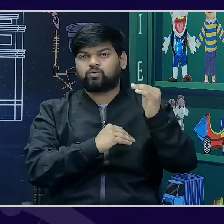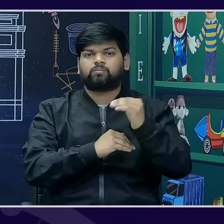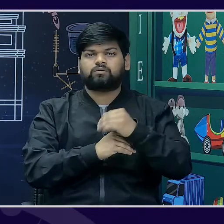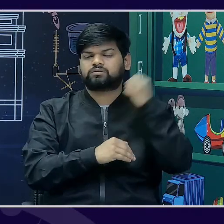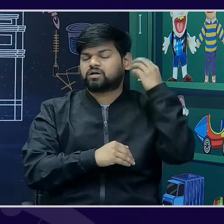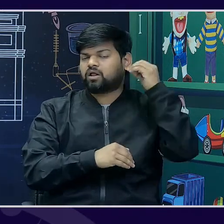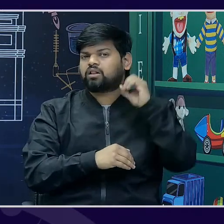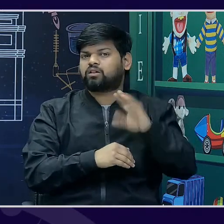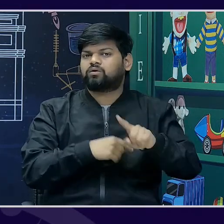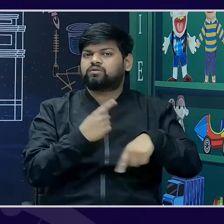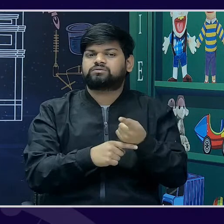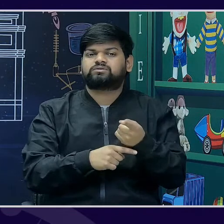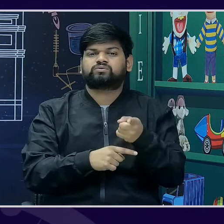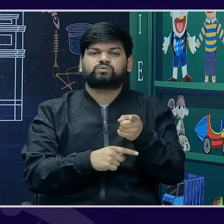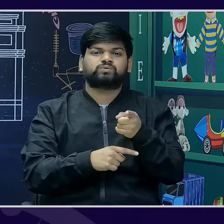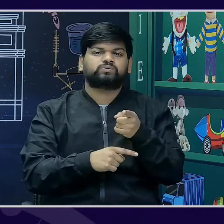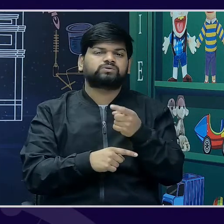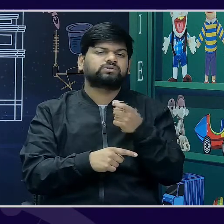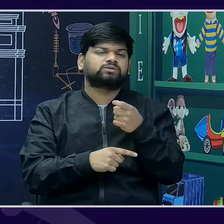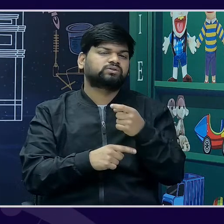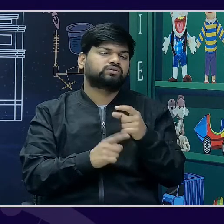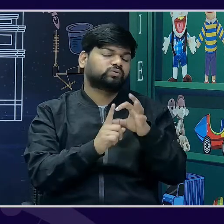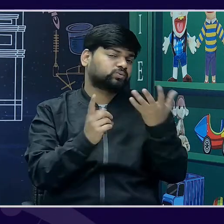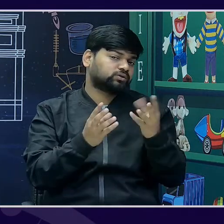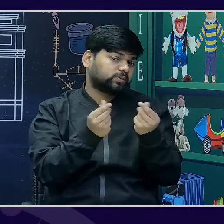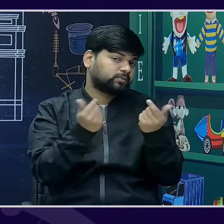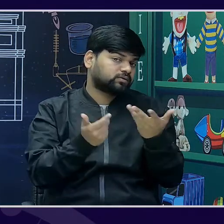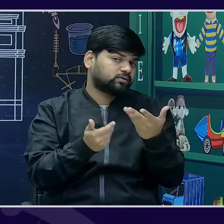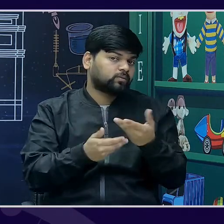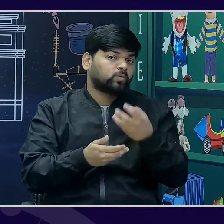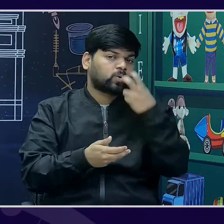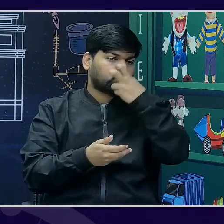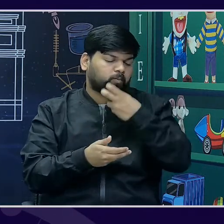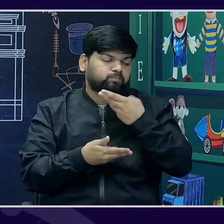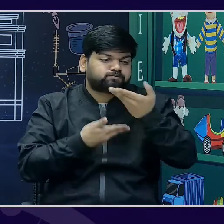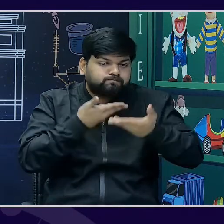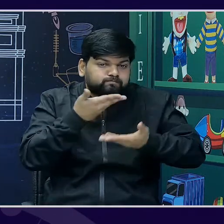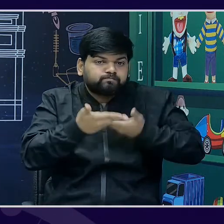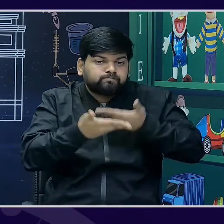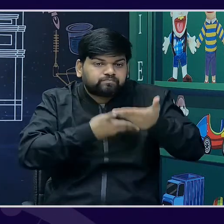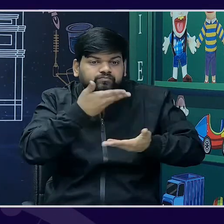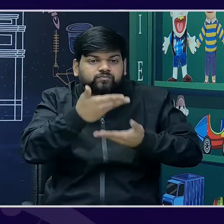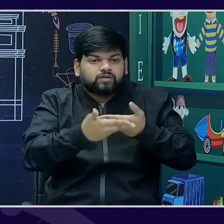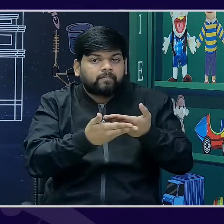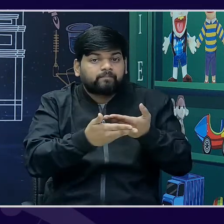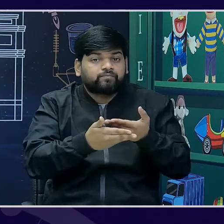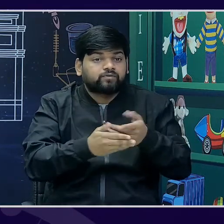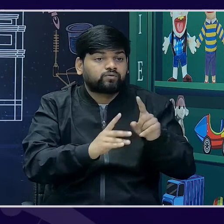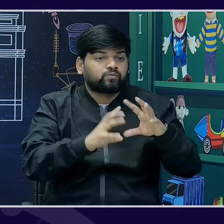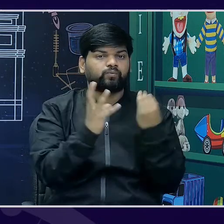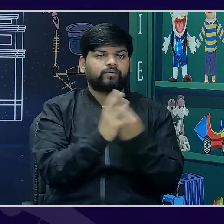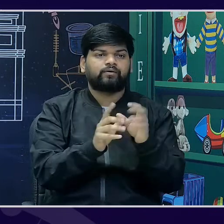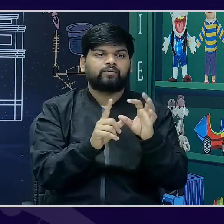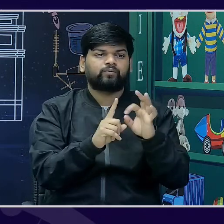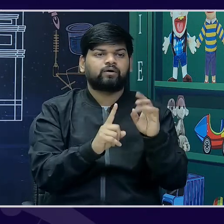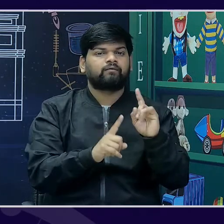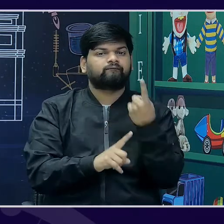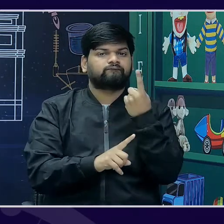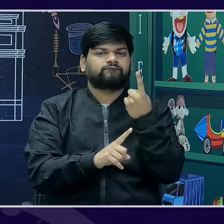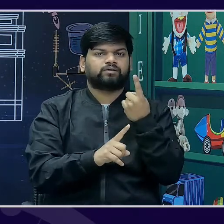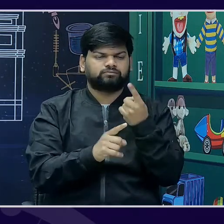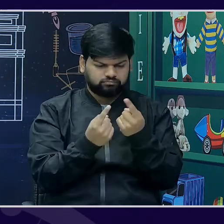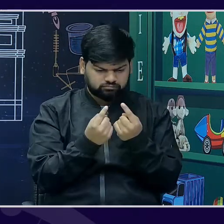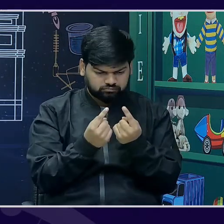language or a speech. So they are the right kids where we need to identify and take them for